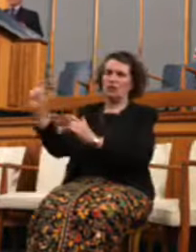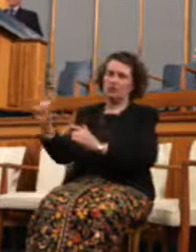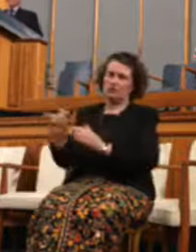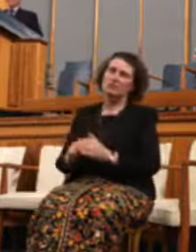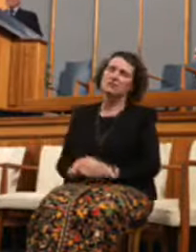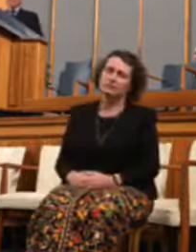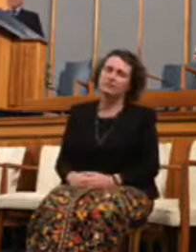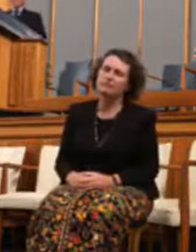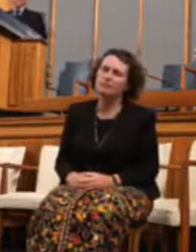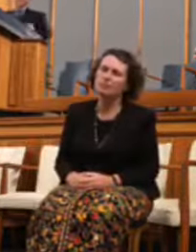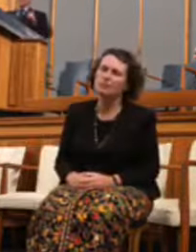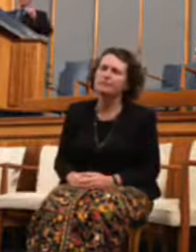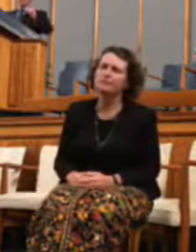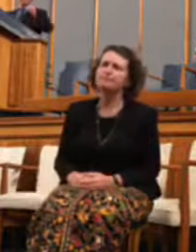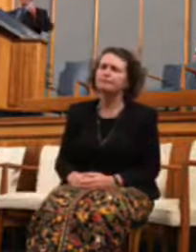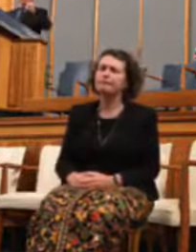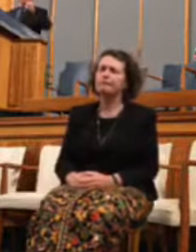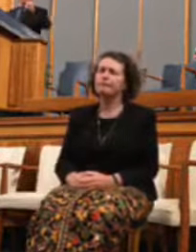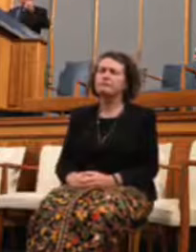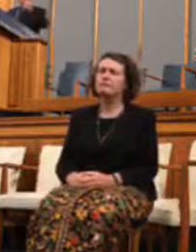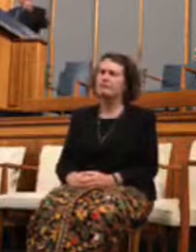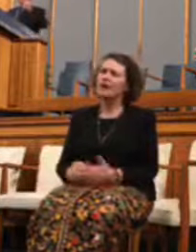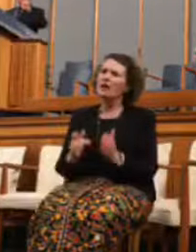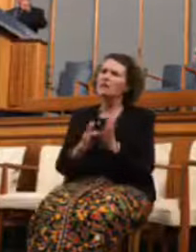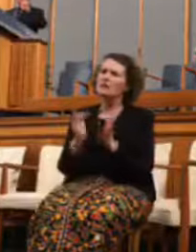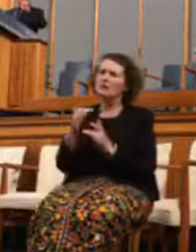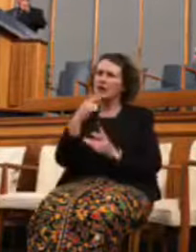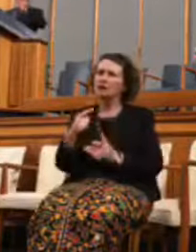passage, He said, ye believe in God,